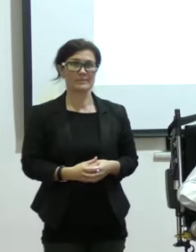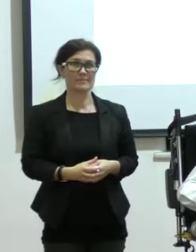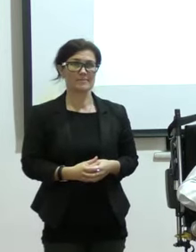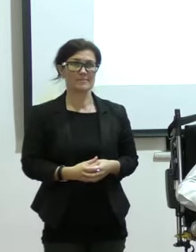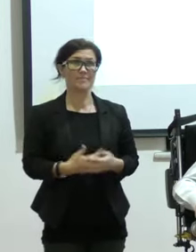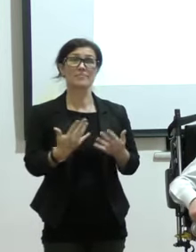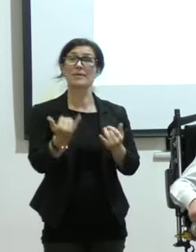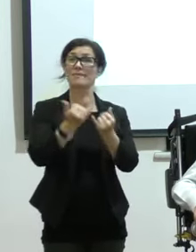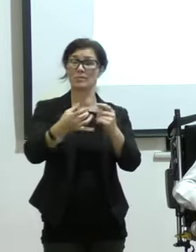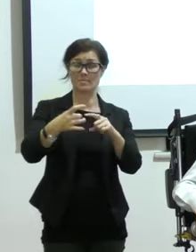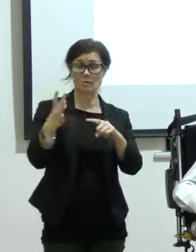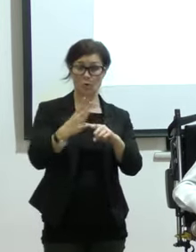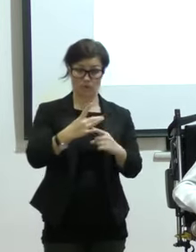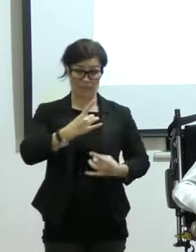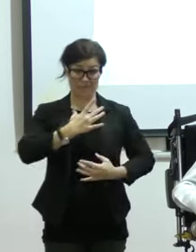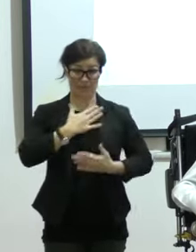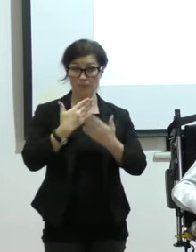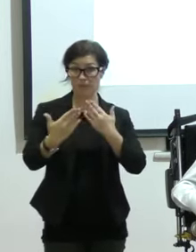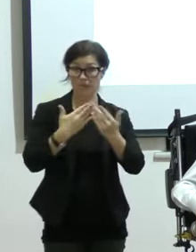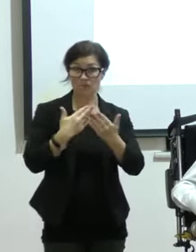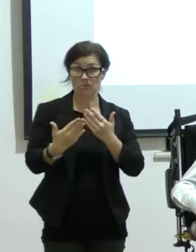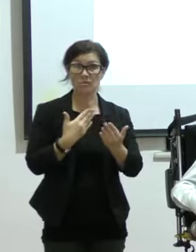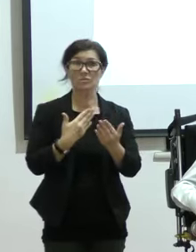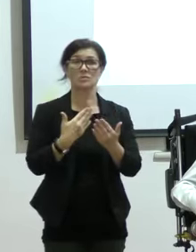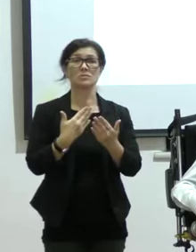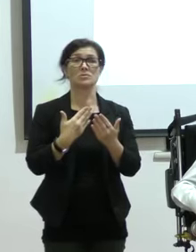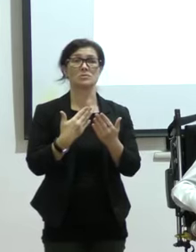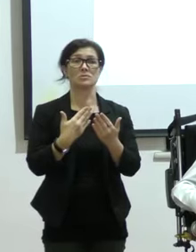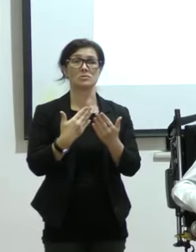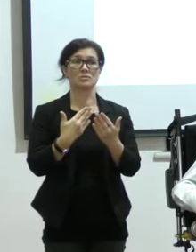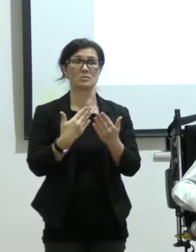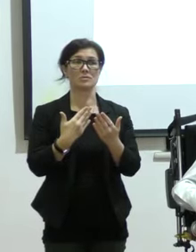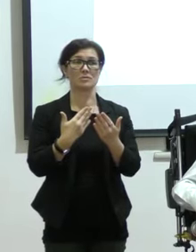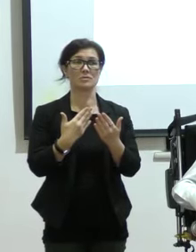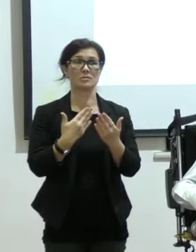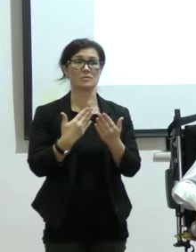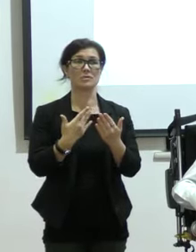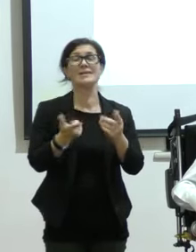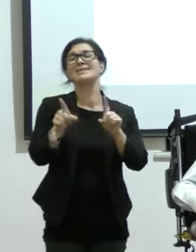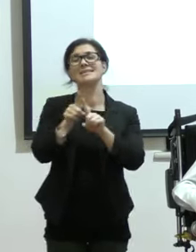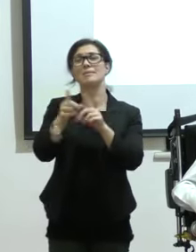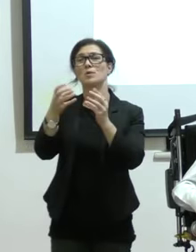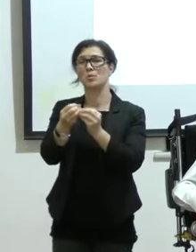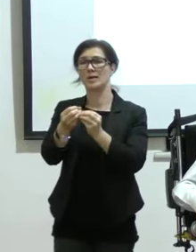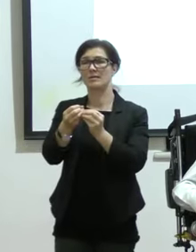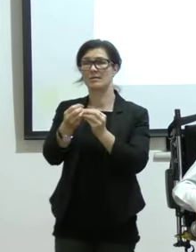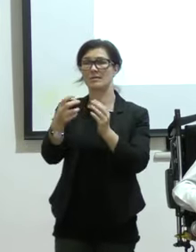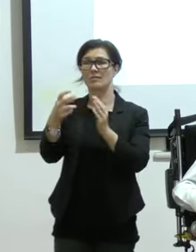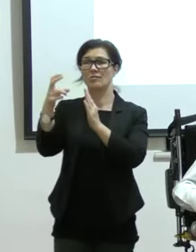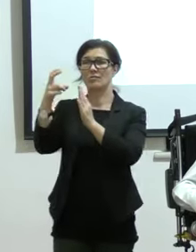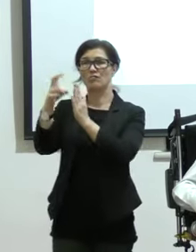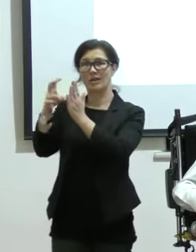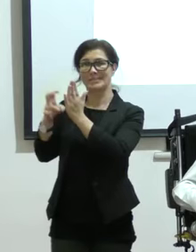And importantly, when you self-manage, as well as when you use a registered plan management provider, you can use